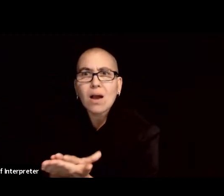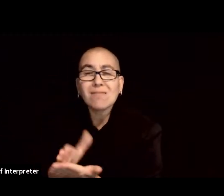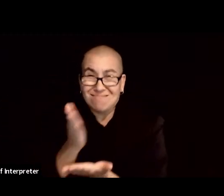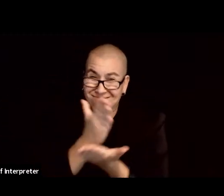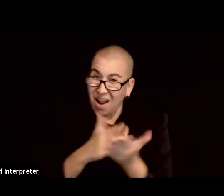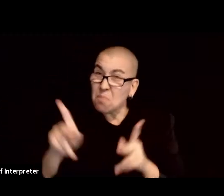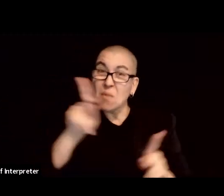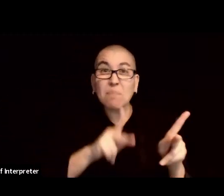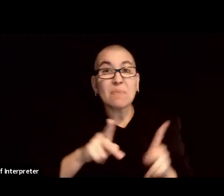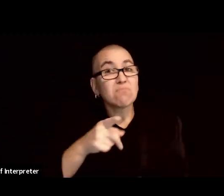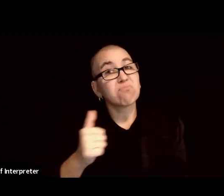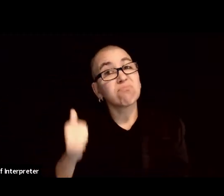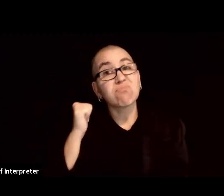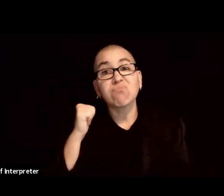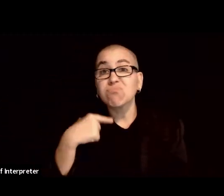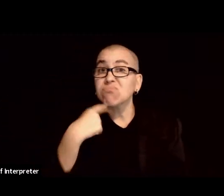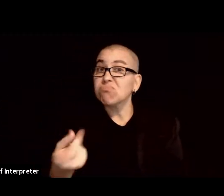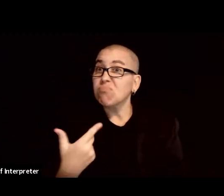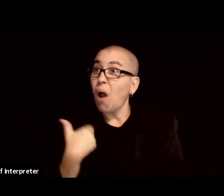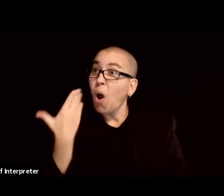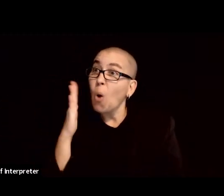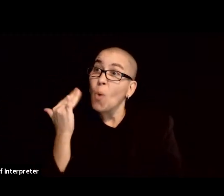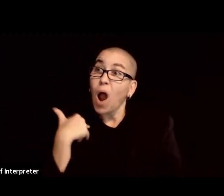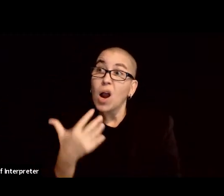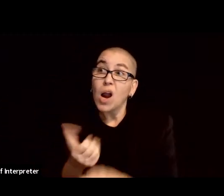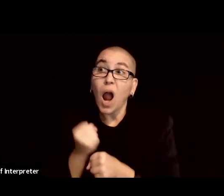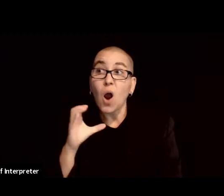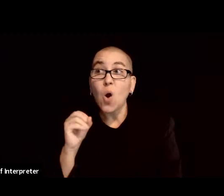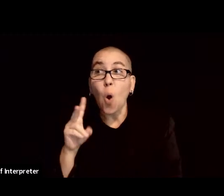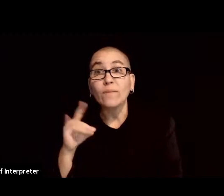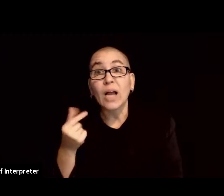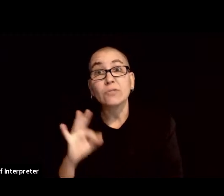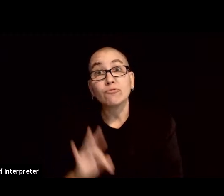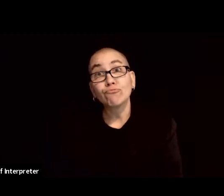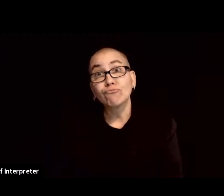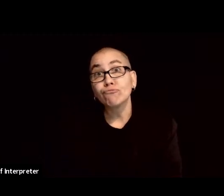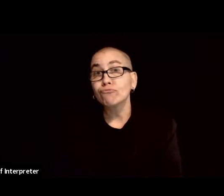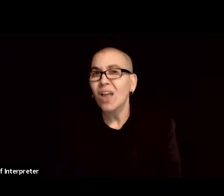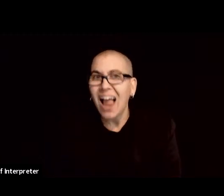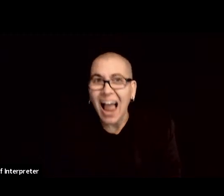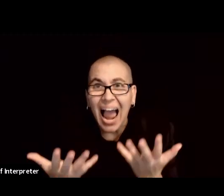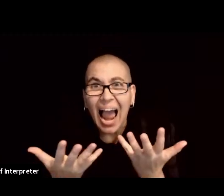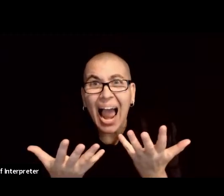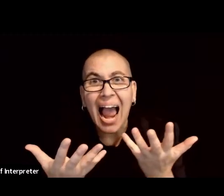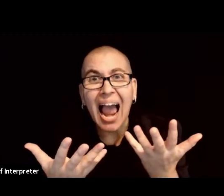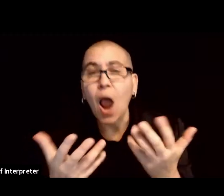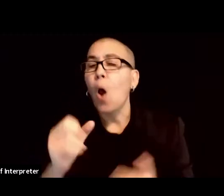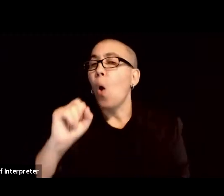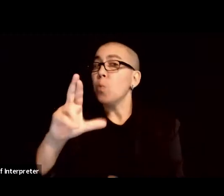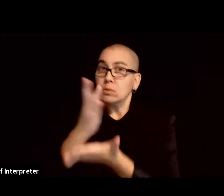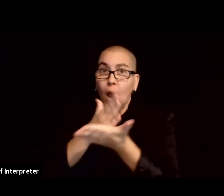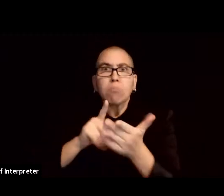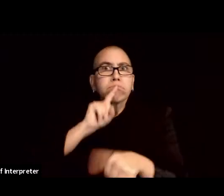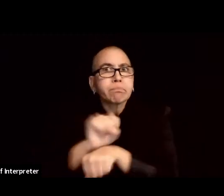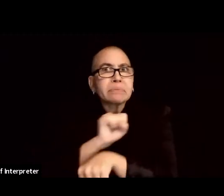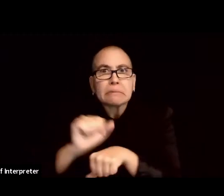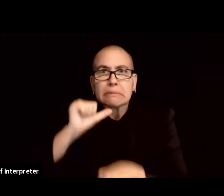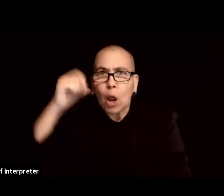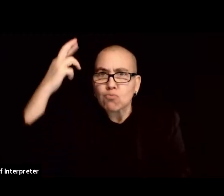because so many people genuinely have no idea where they have gotten exposed because they've been in a